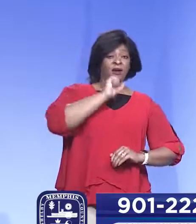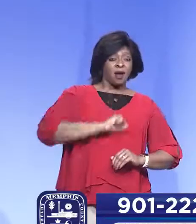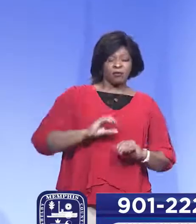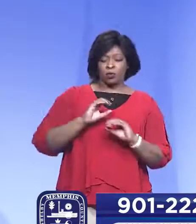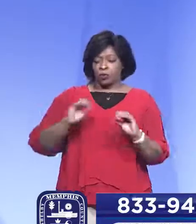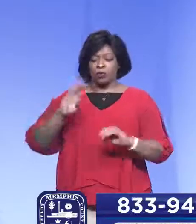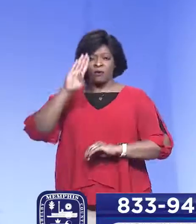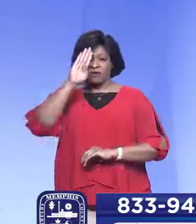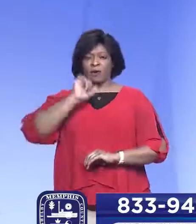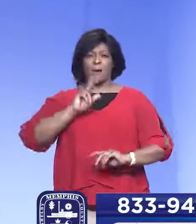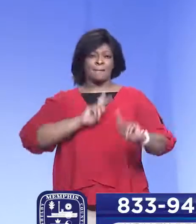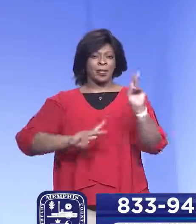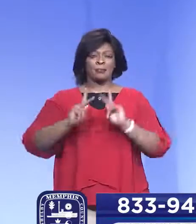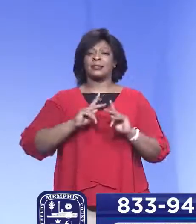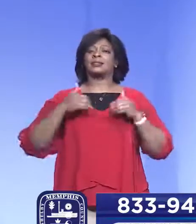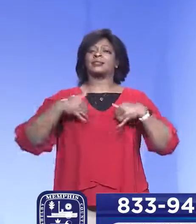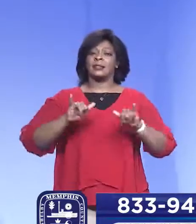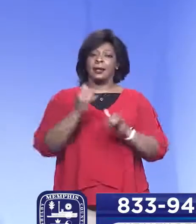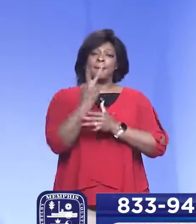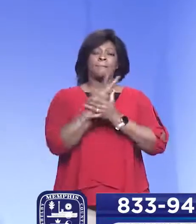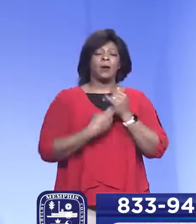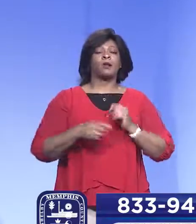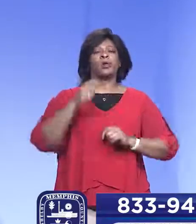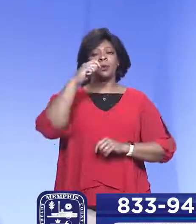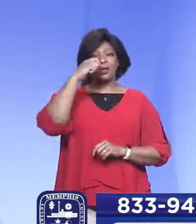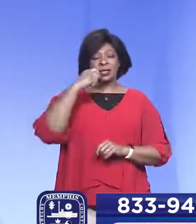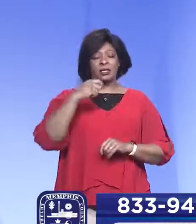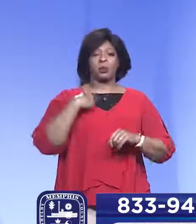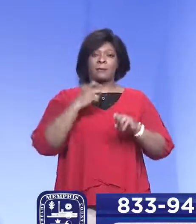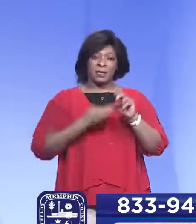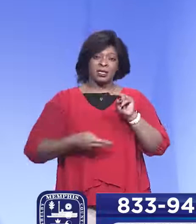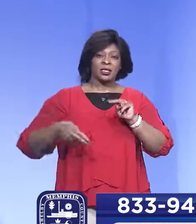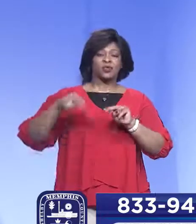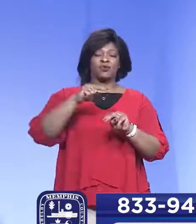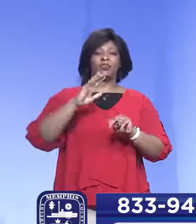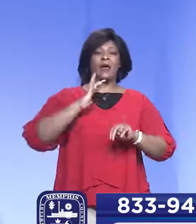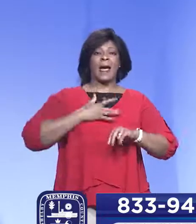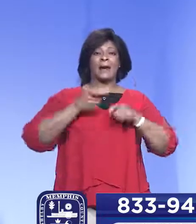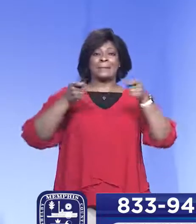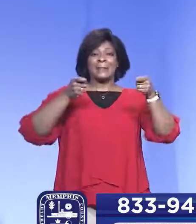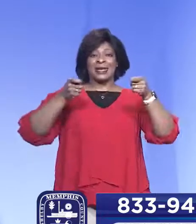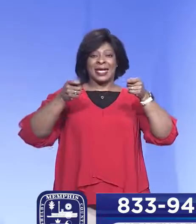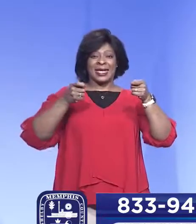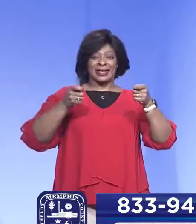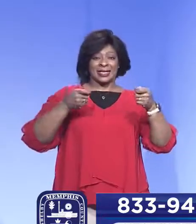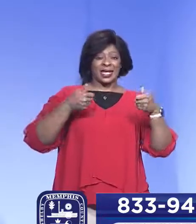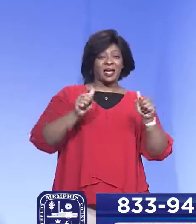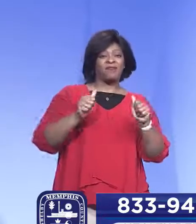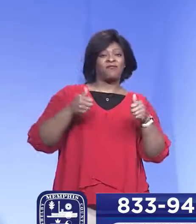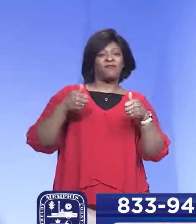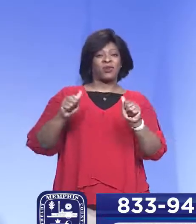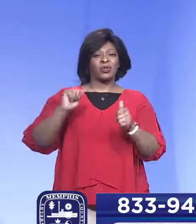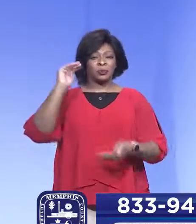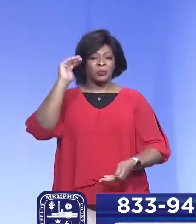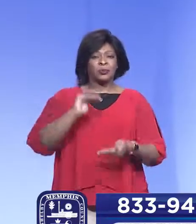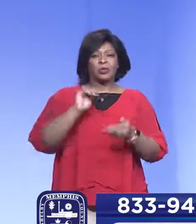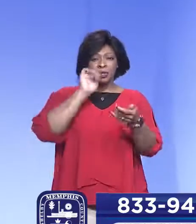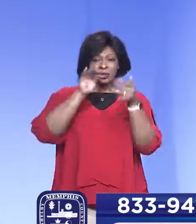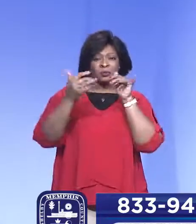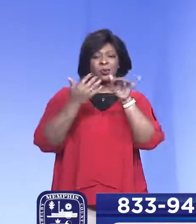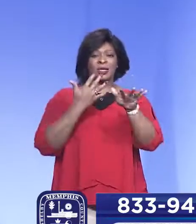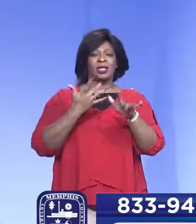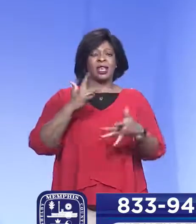people. We should increase our mitigation efforts, such